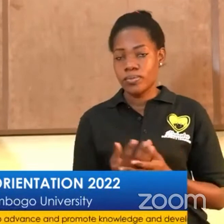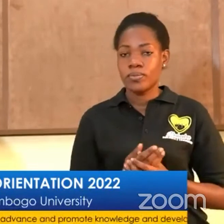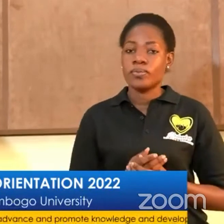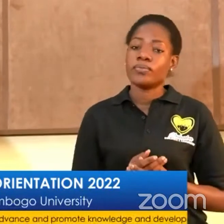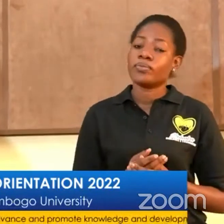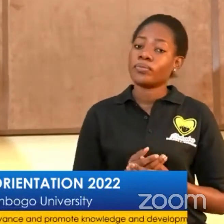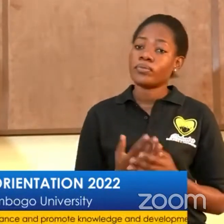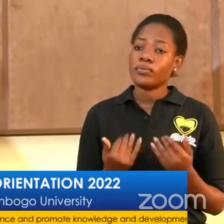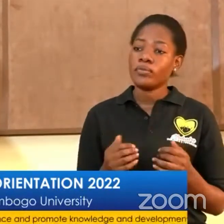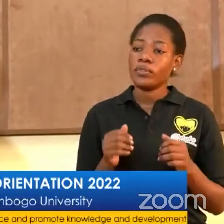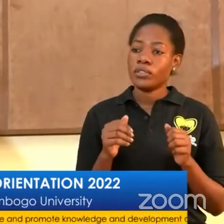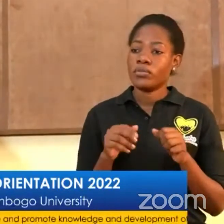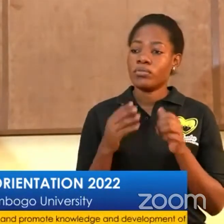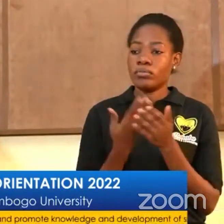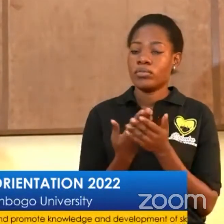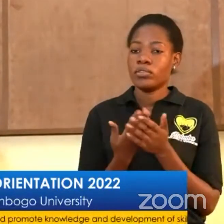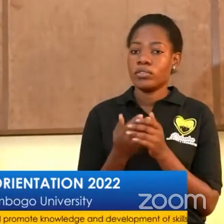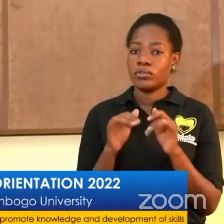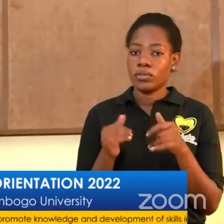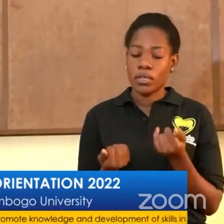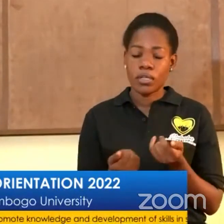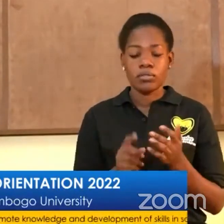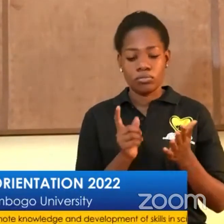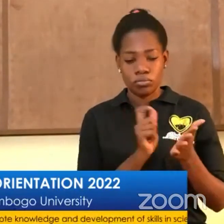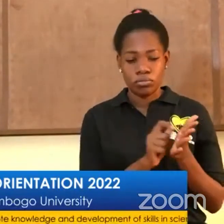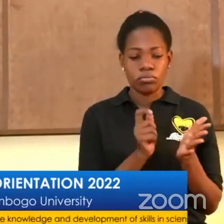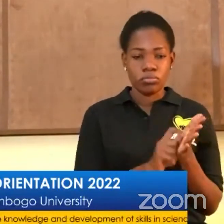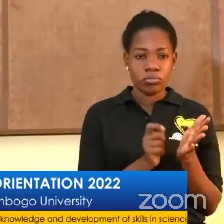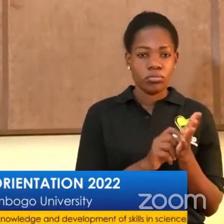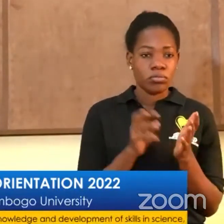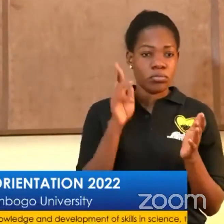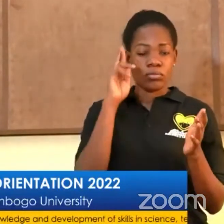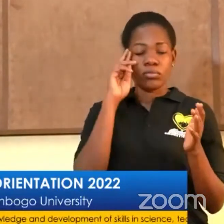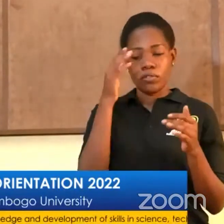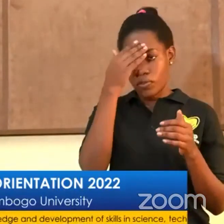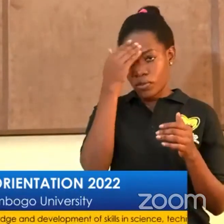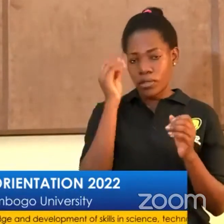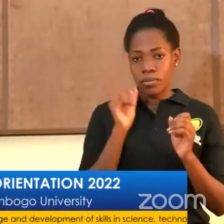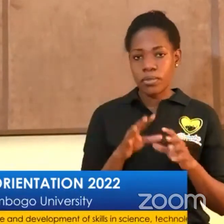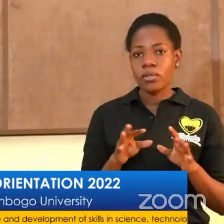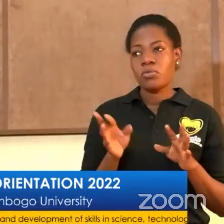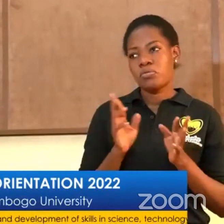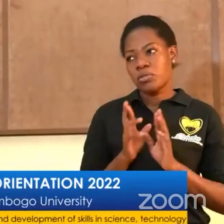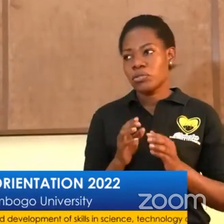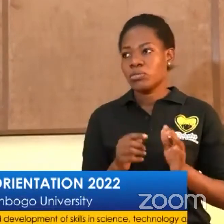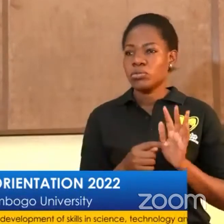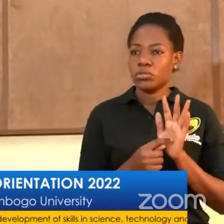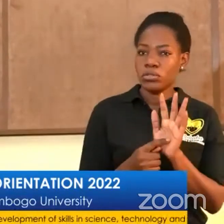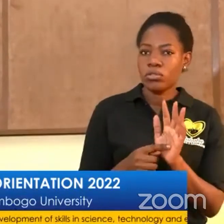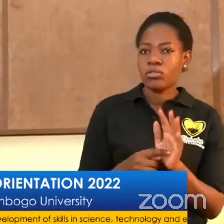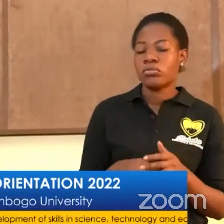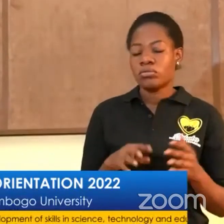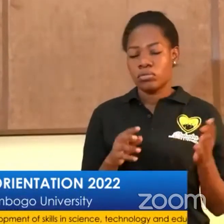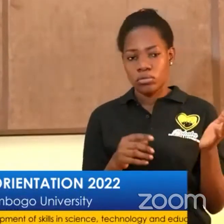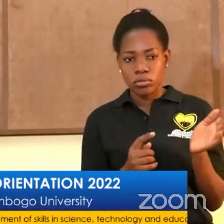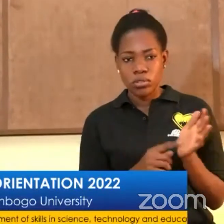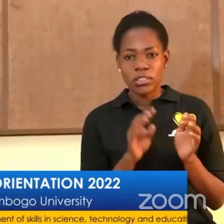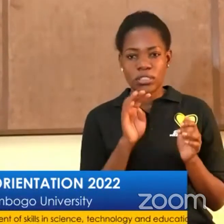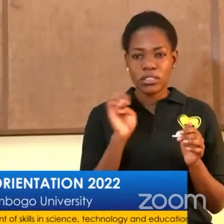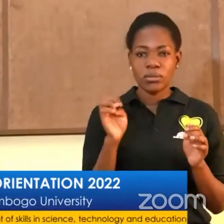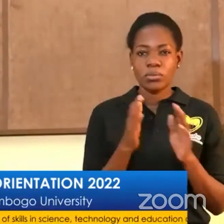you can go and mark your calendar. Don't forget, we shall show you how to access ebooks, how to access e-journals, how